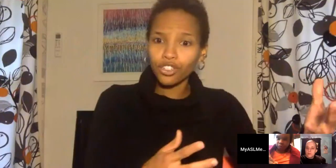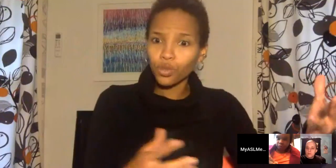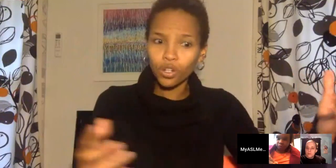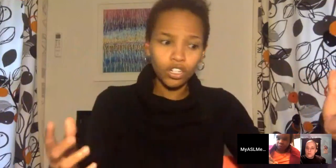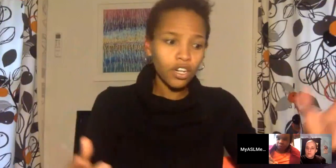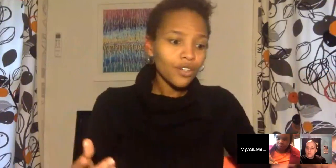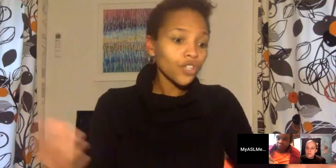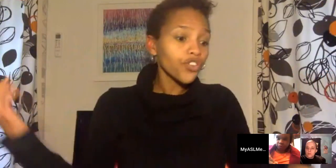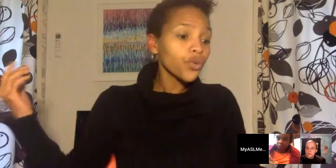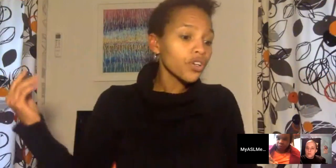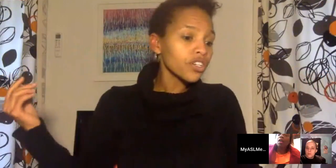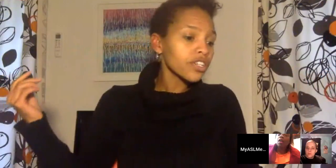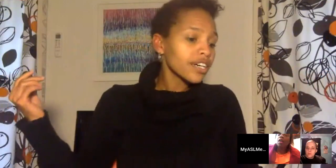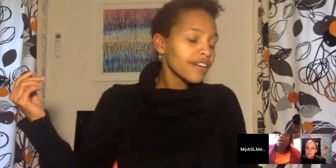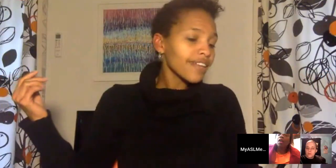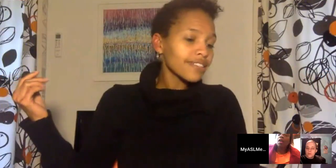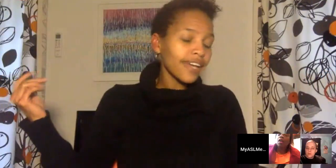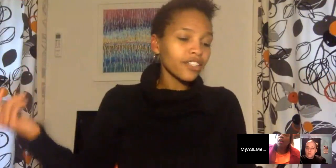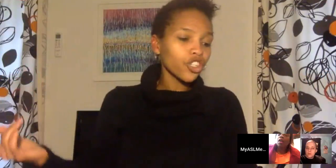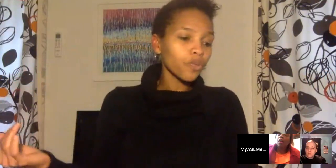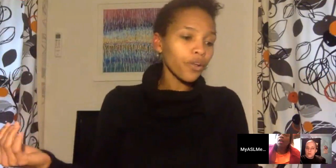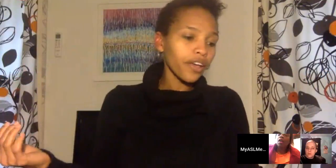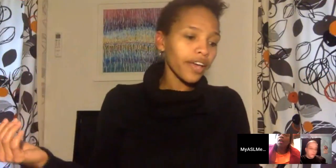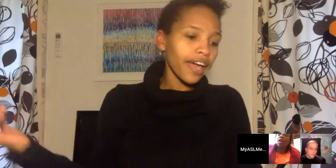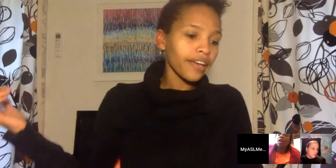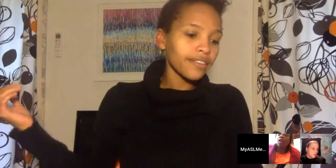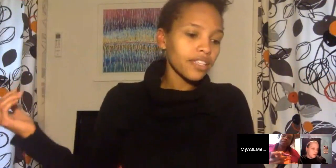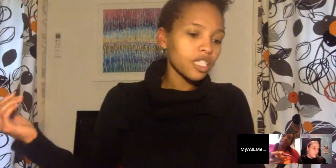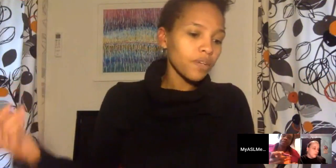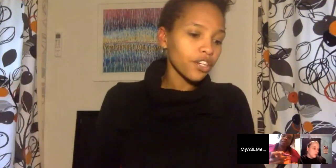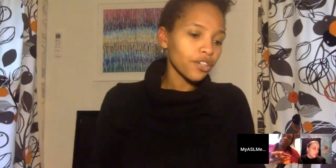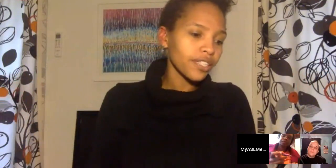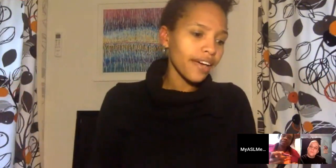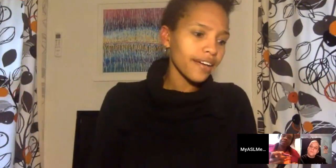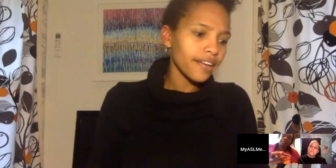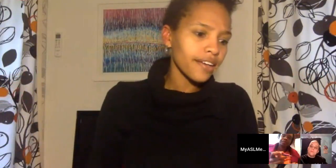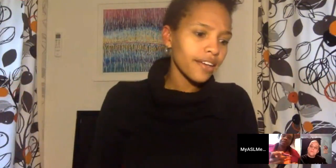your work. So if you were, let's say, interpreting and the speaker said,